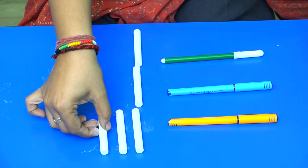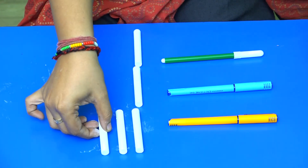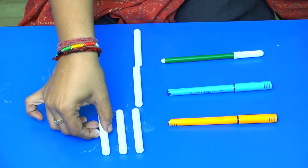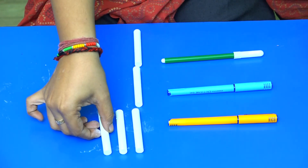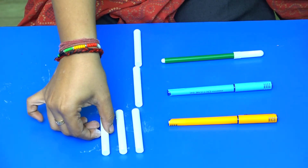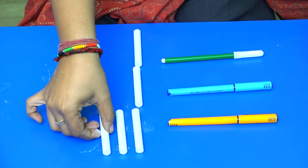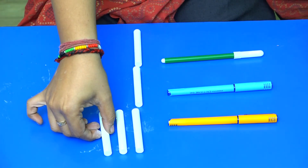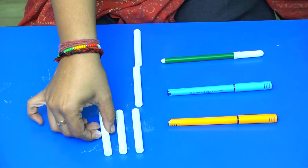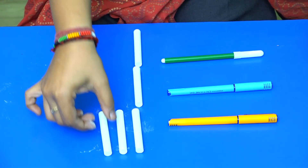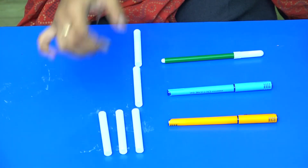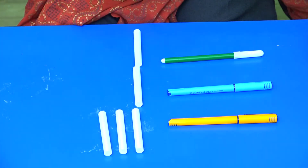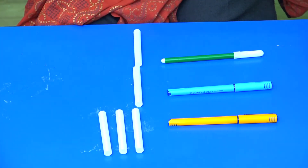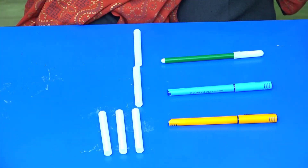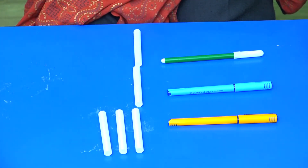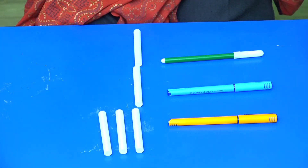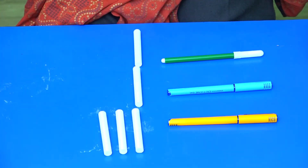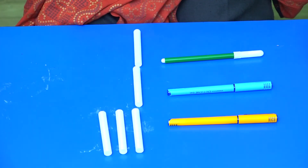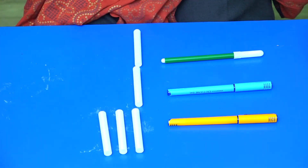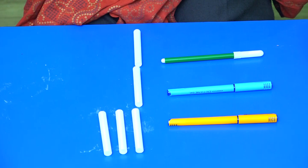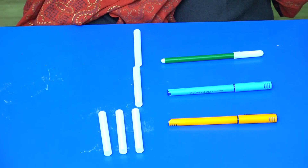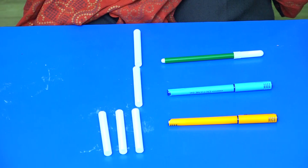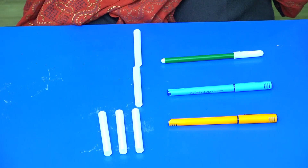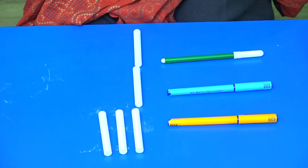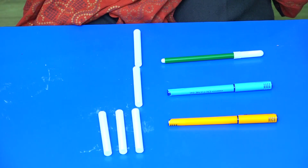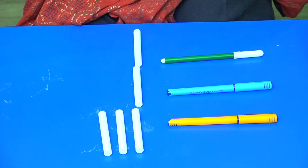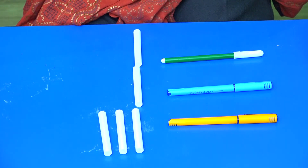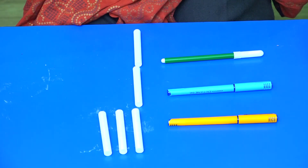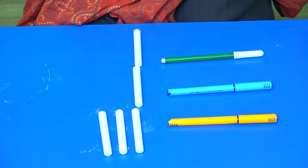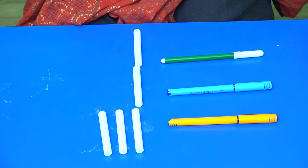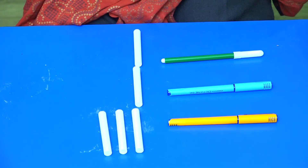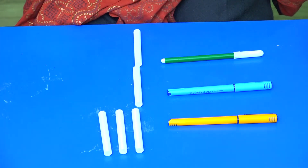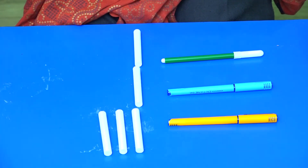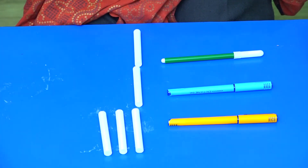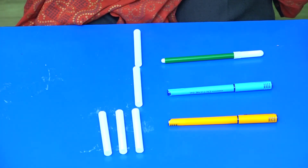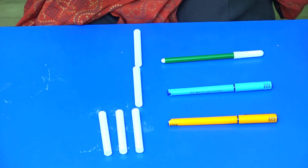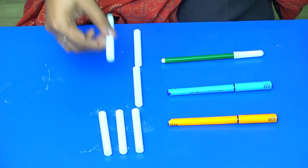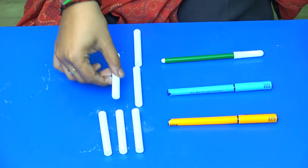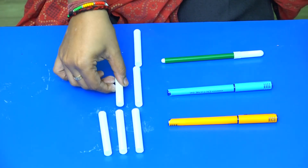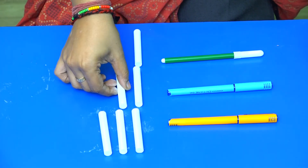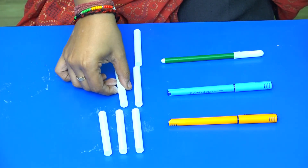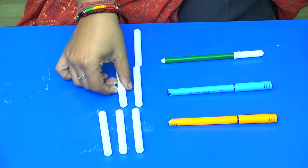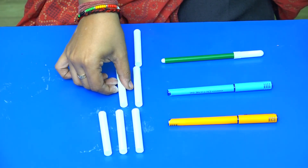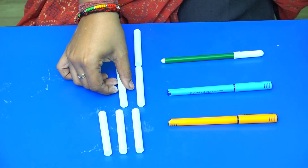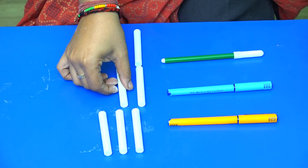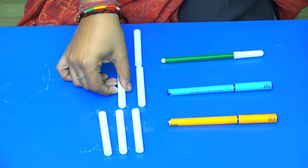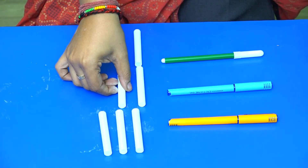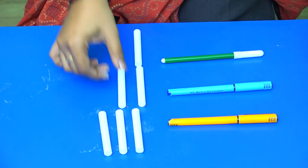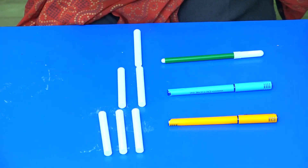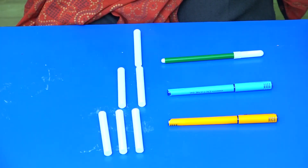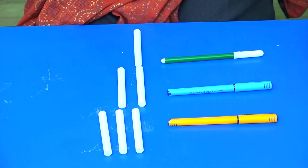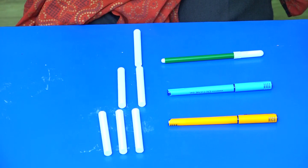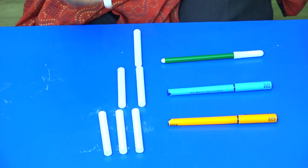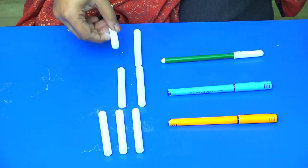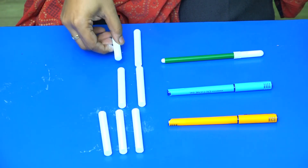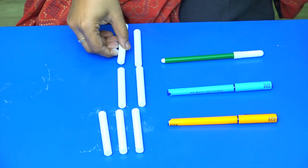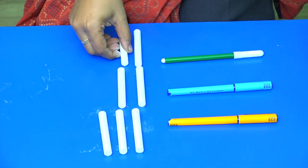Another color is again your orange. You can see from the data. Next data is your blue. Then next